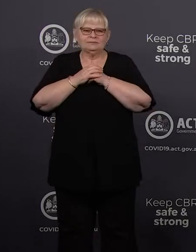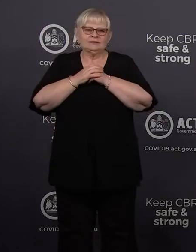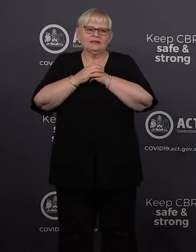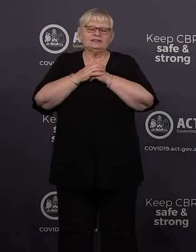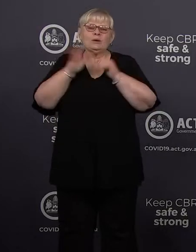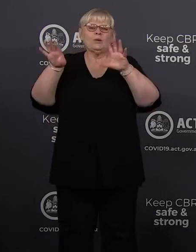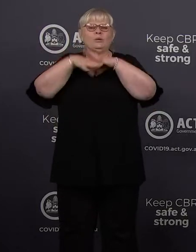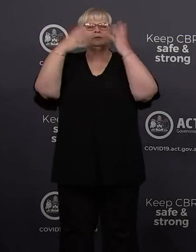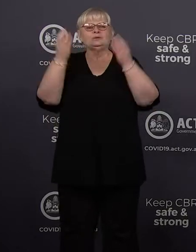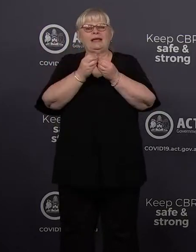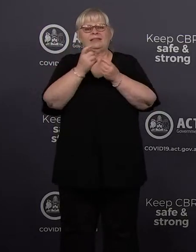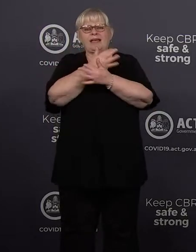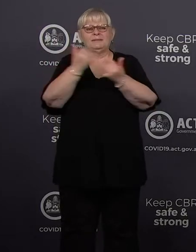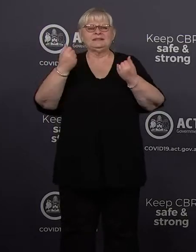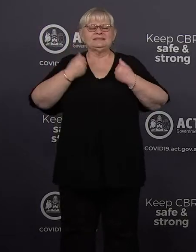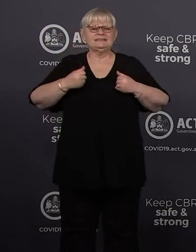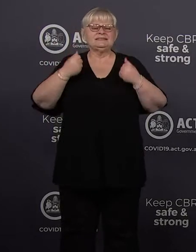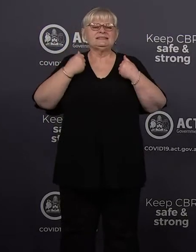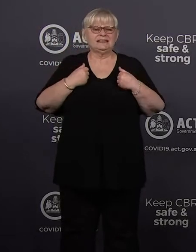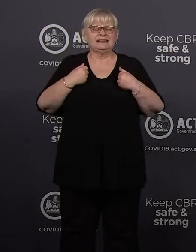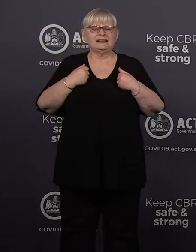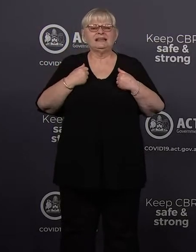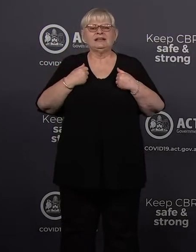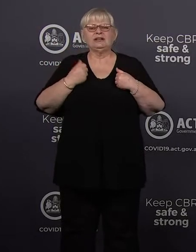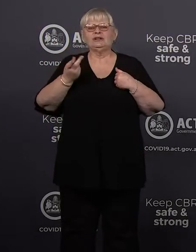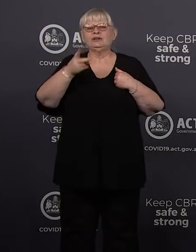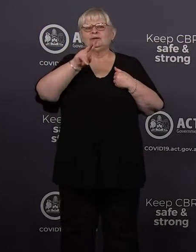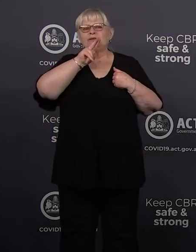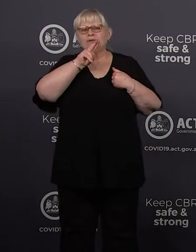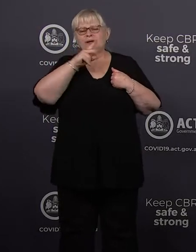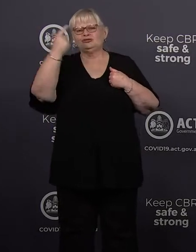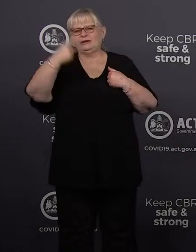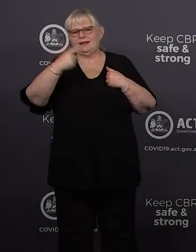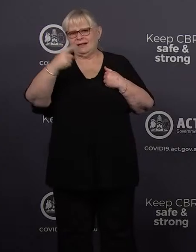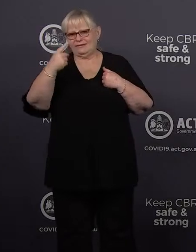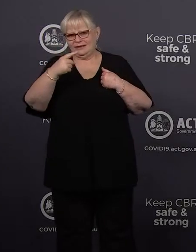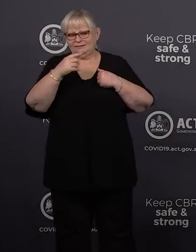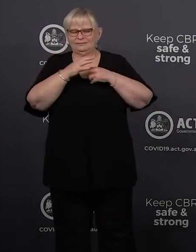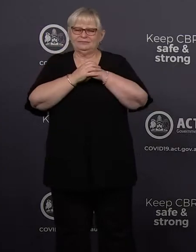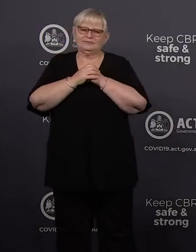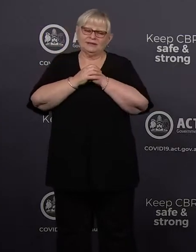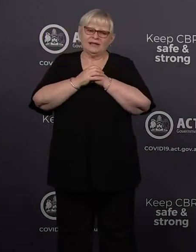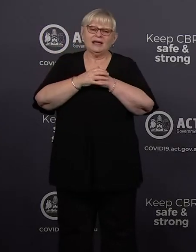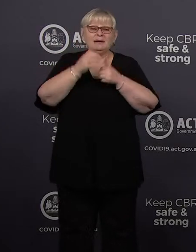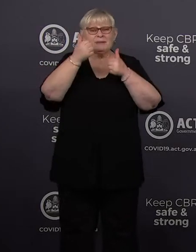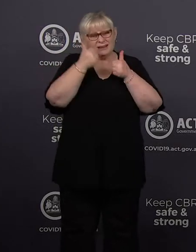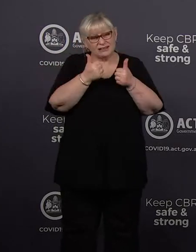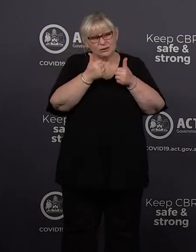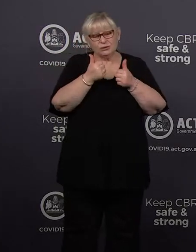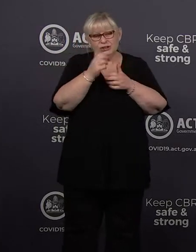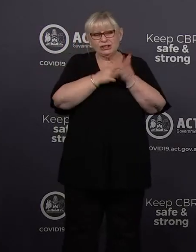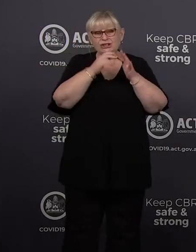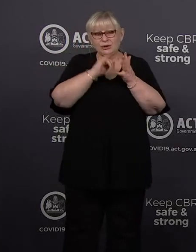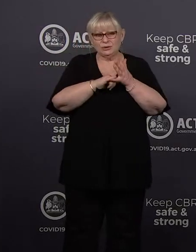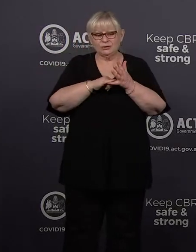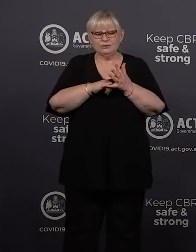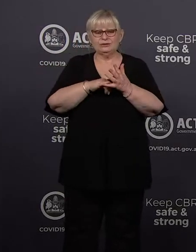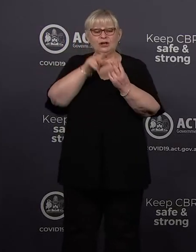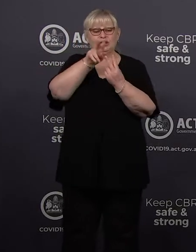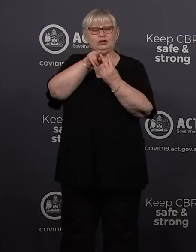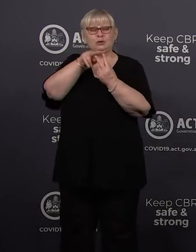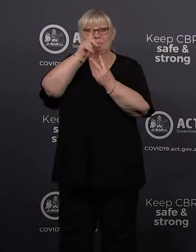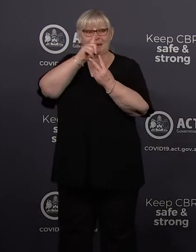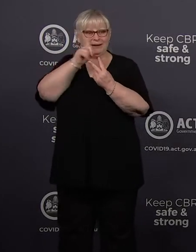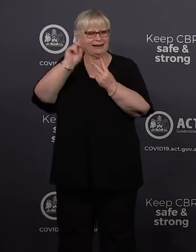which brings our total cases for this outbreak to 211. The good news is that 2 of our cases have now